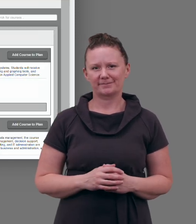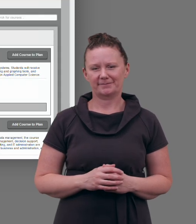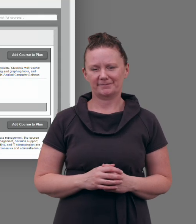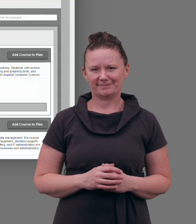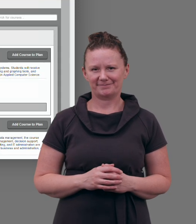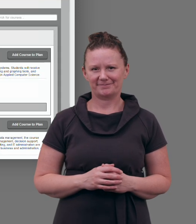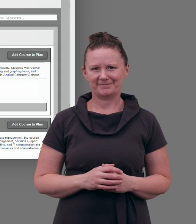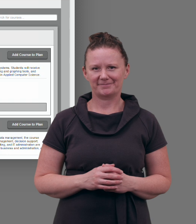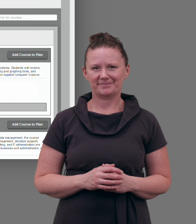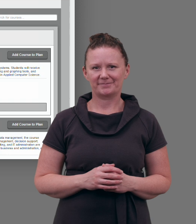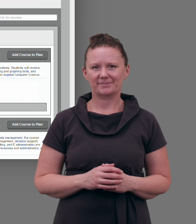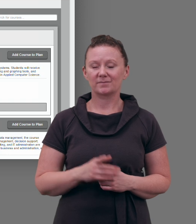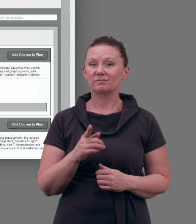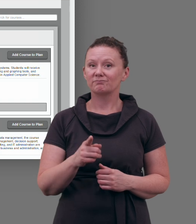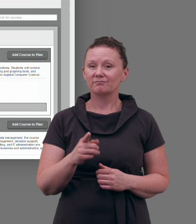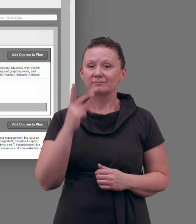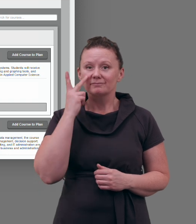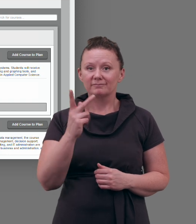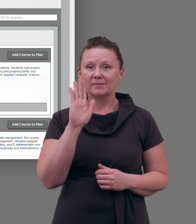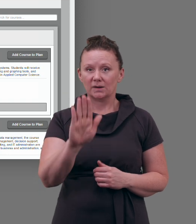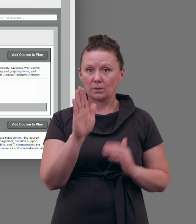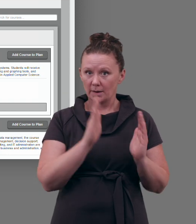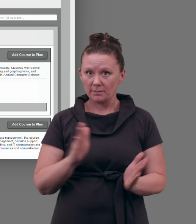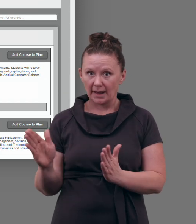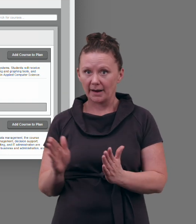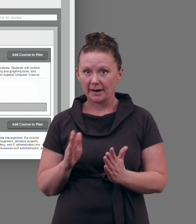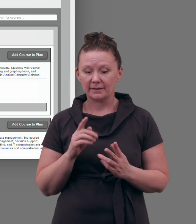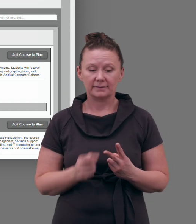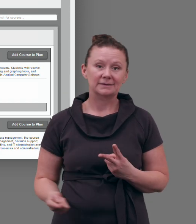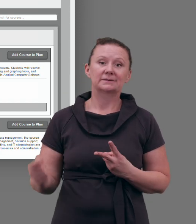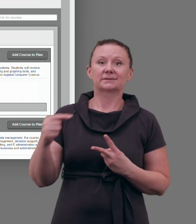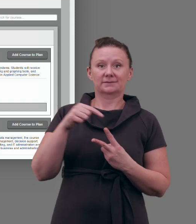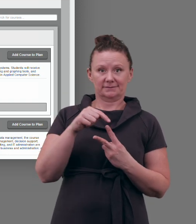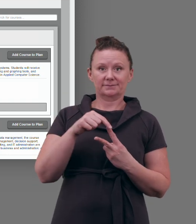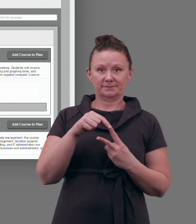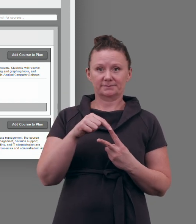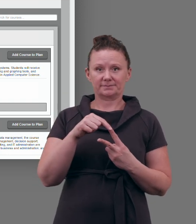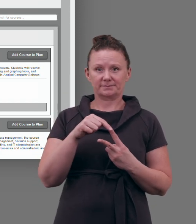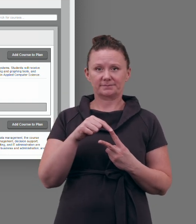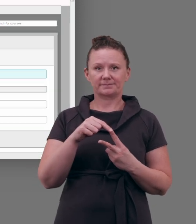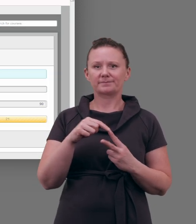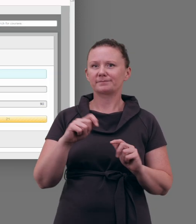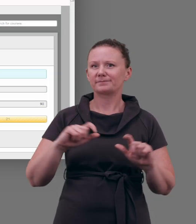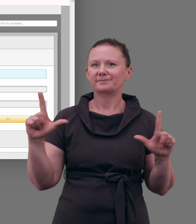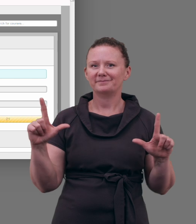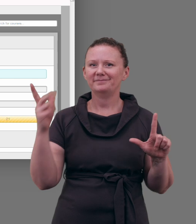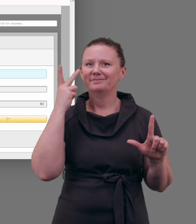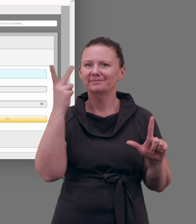You can review how the courses you added to your plan apply to your program requirements by selecting My Progress. You can